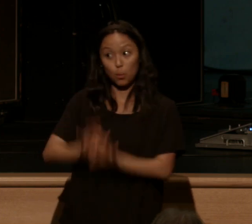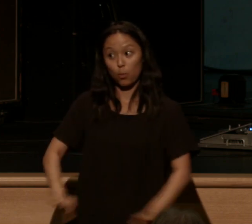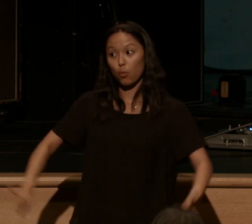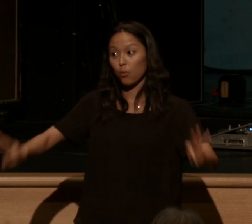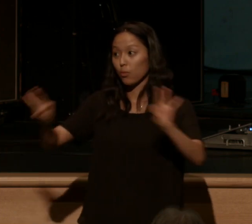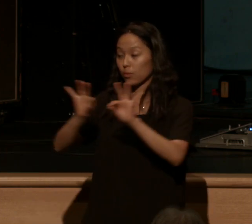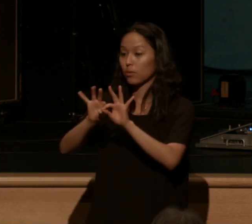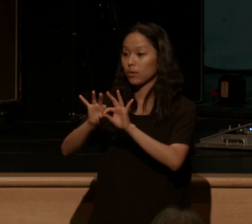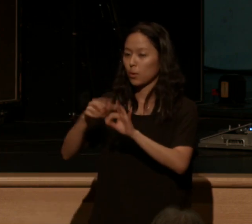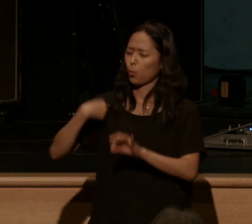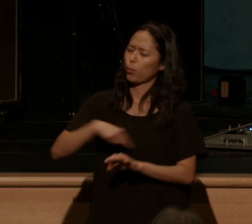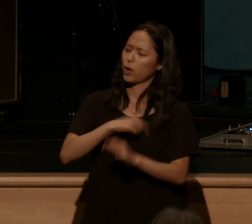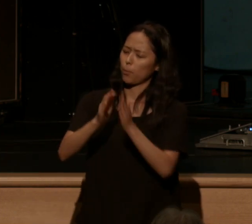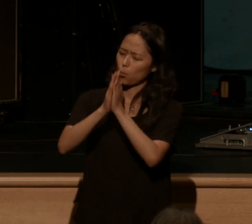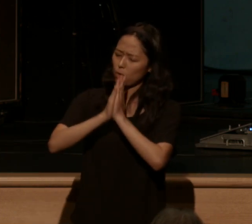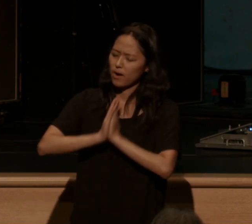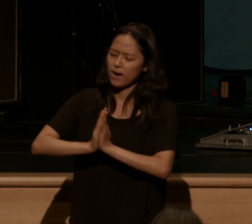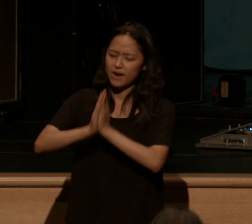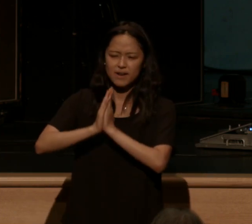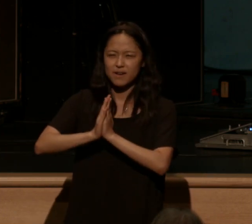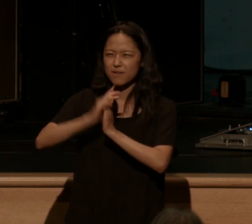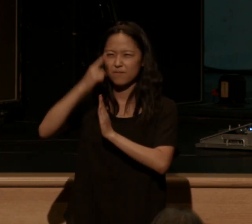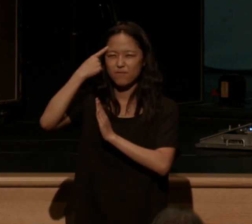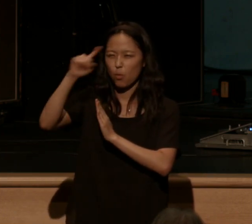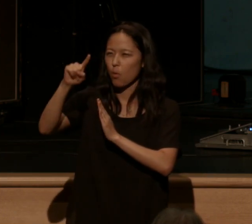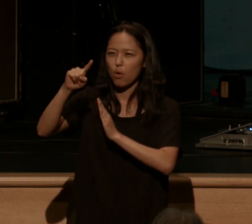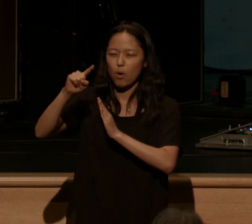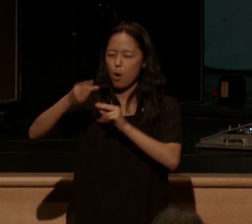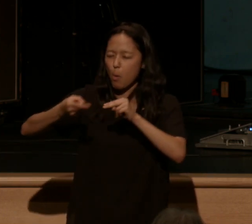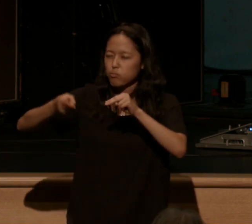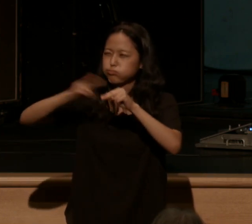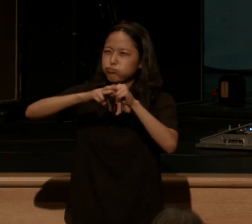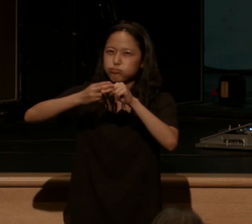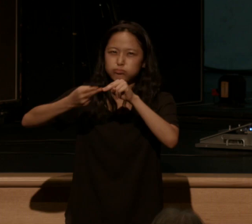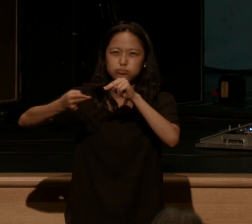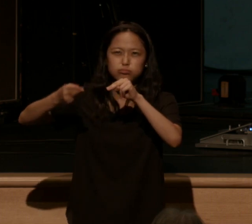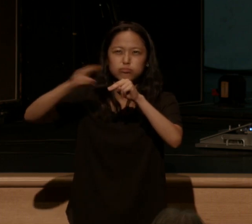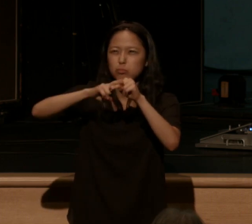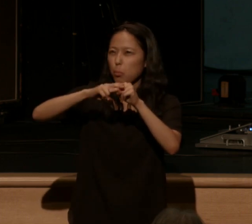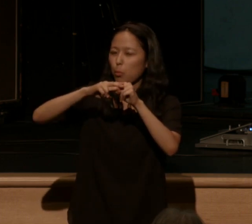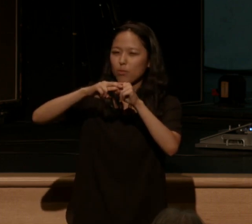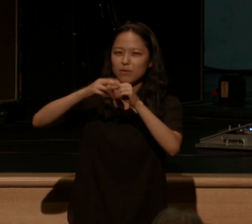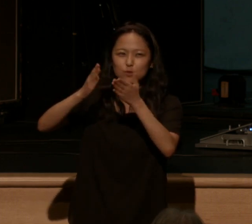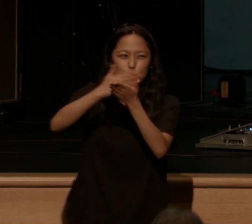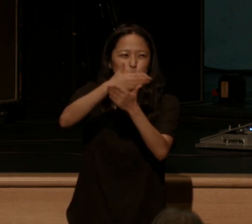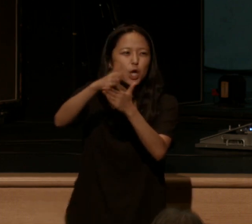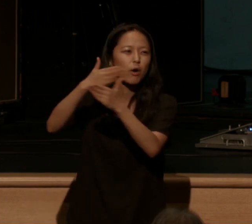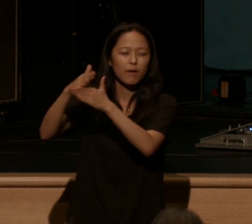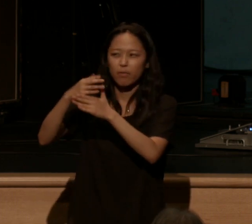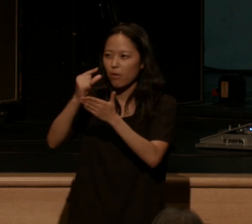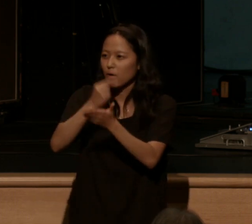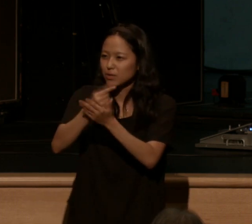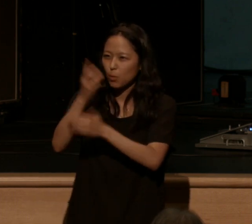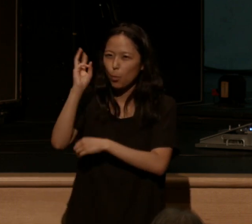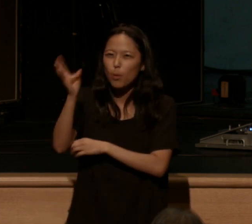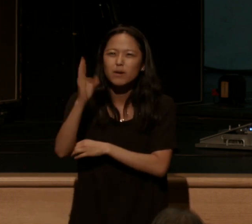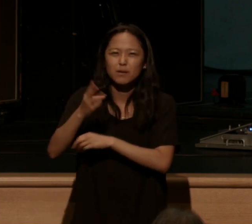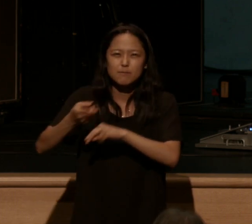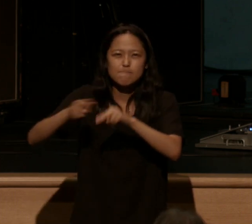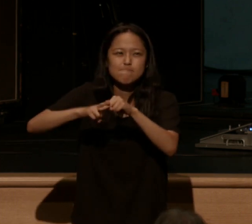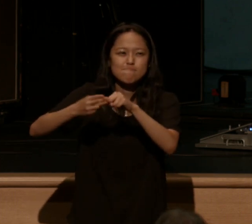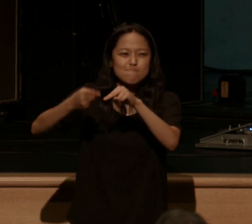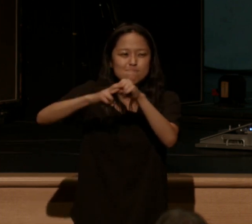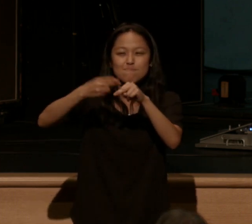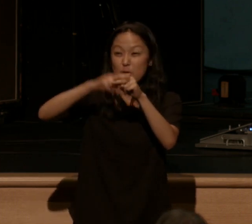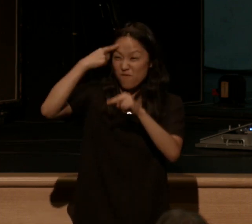too. We are praying for a wave of witness like never before. A wave of